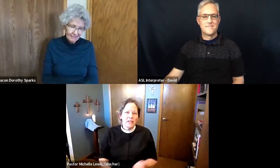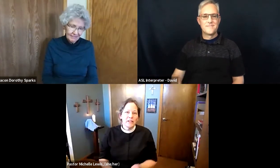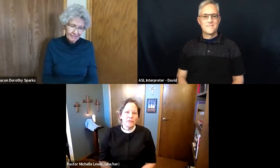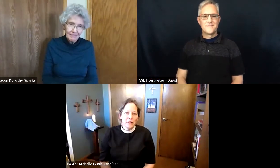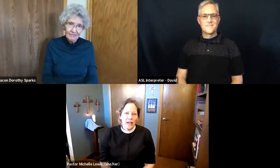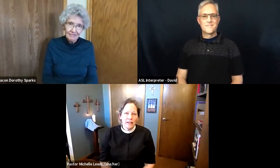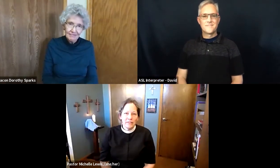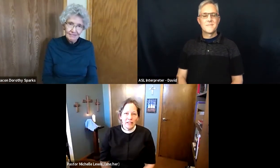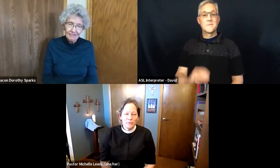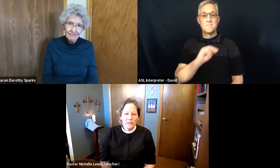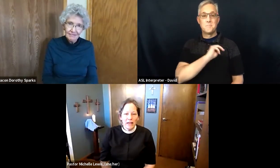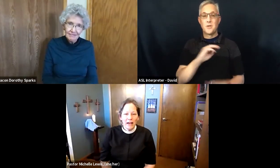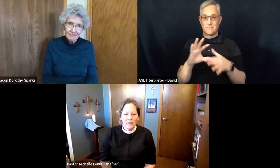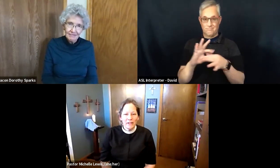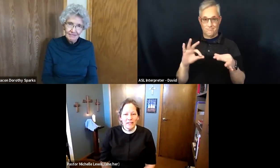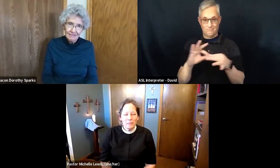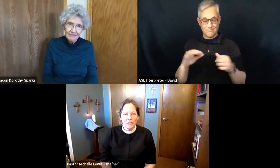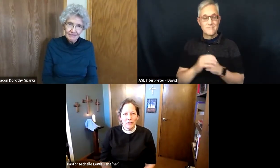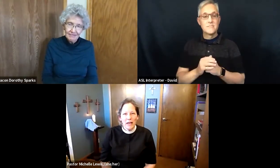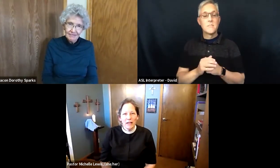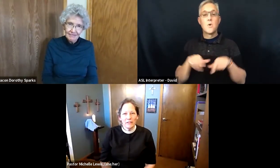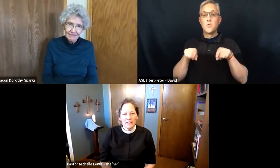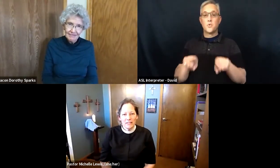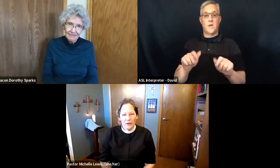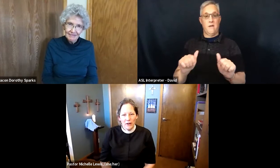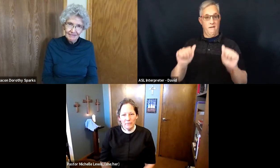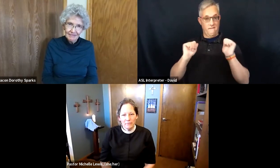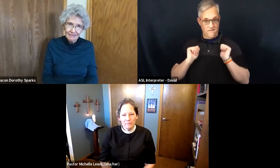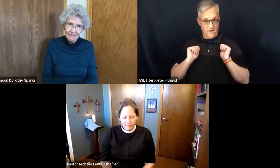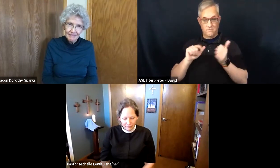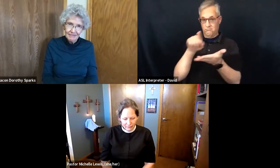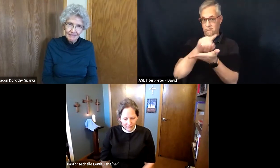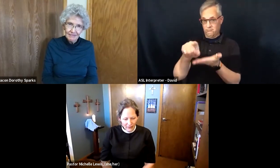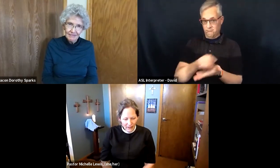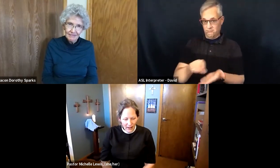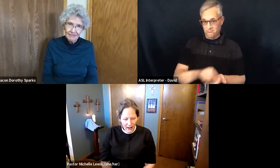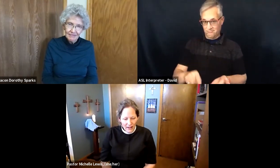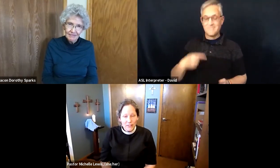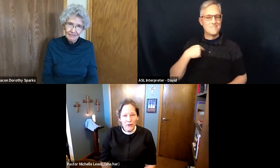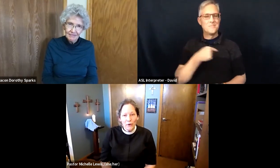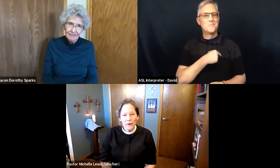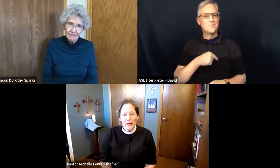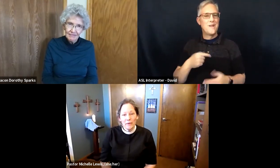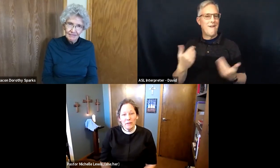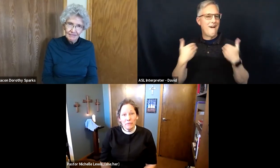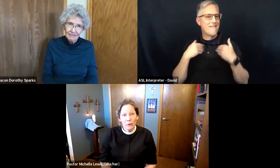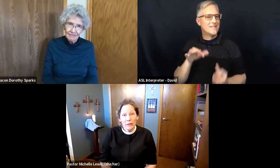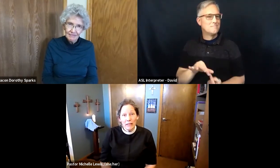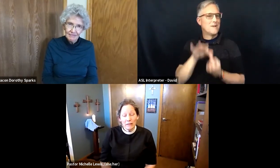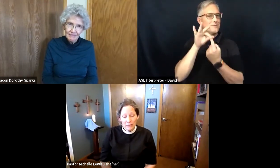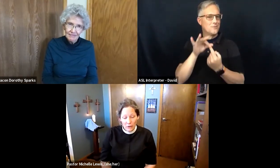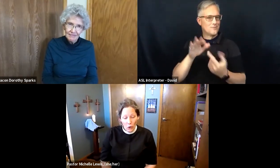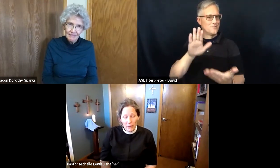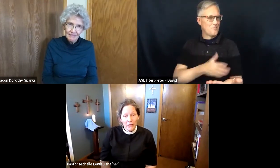Each week during Advent, we have a special Advent song. And so before